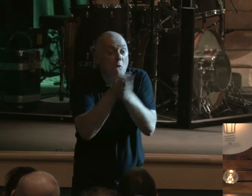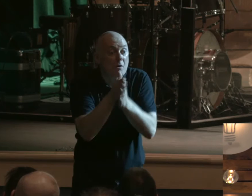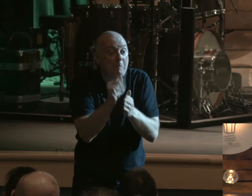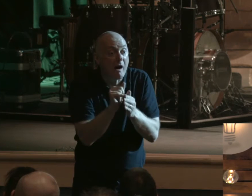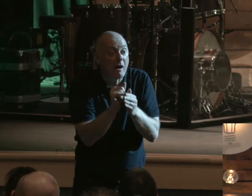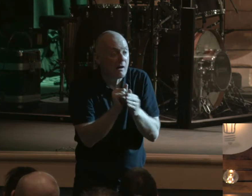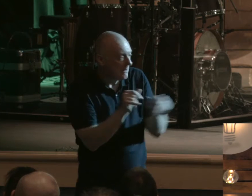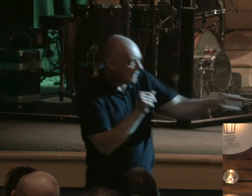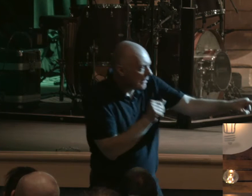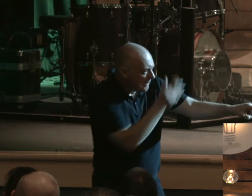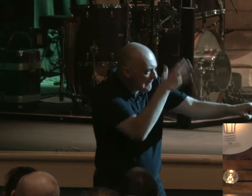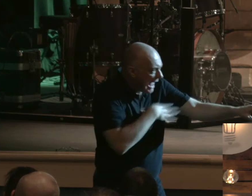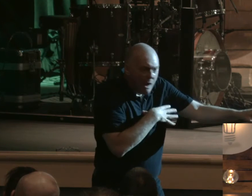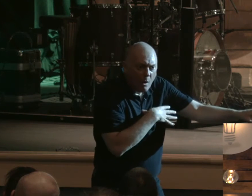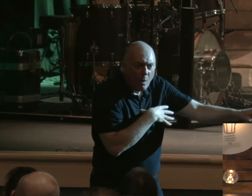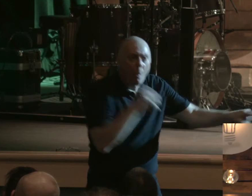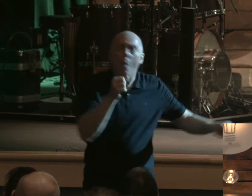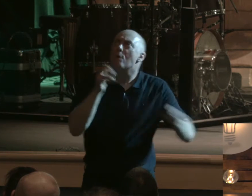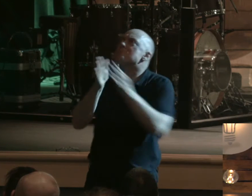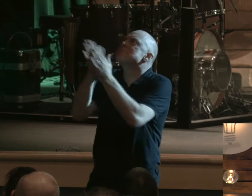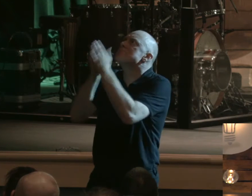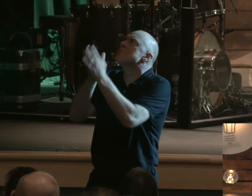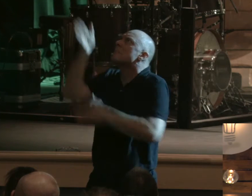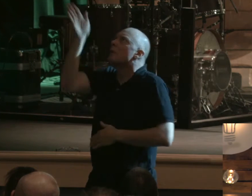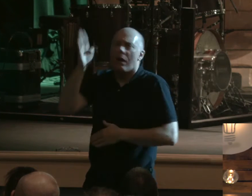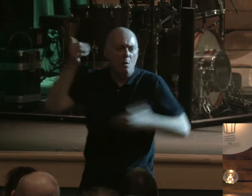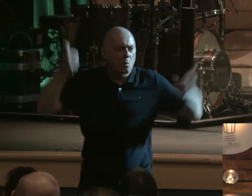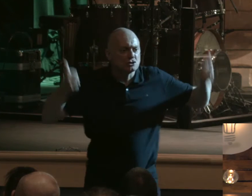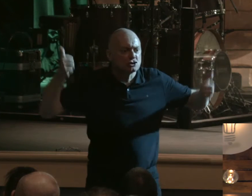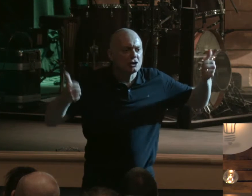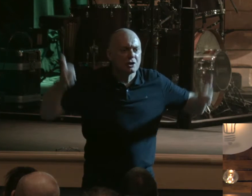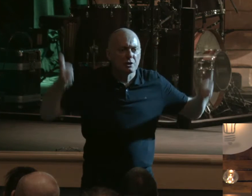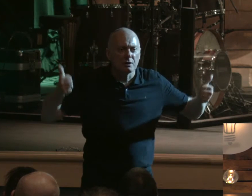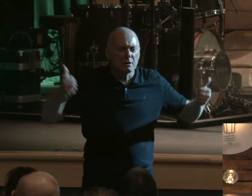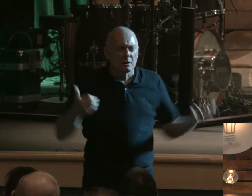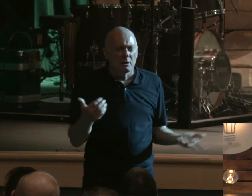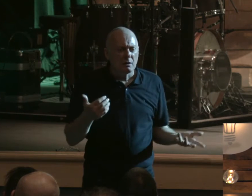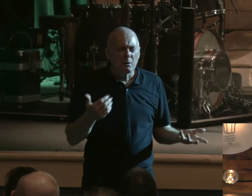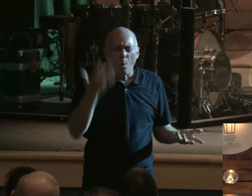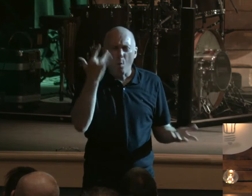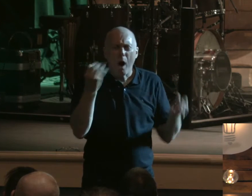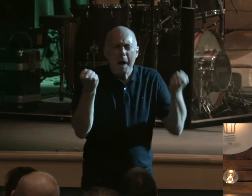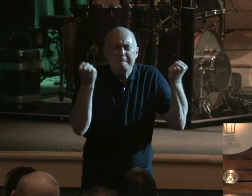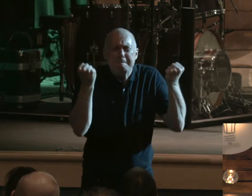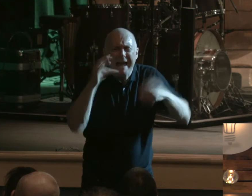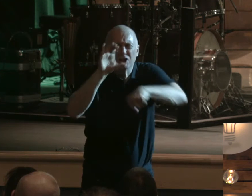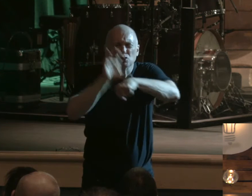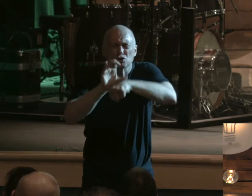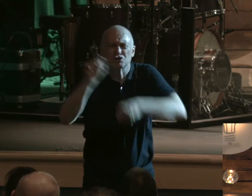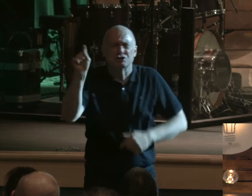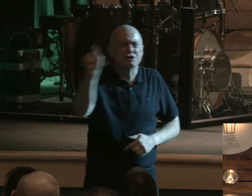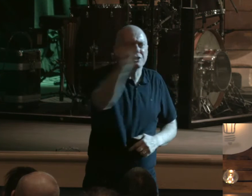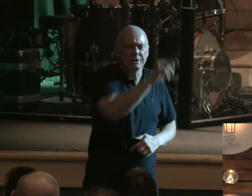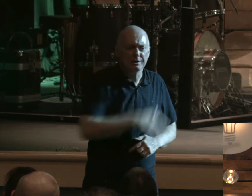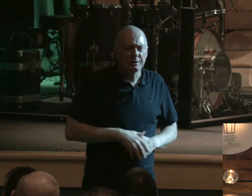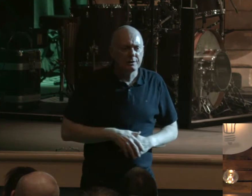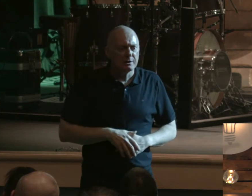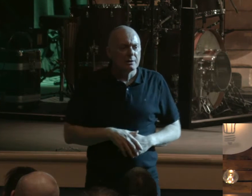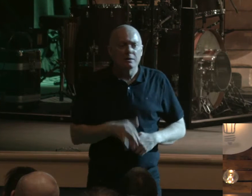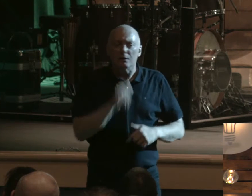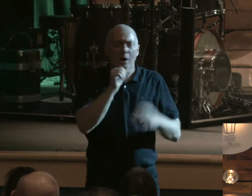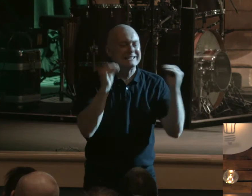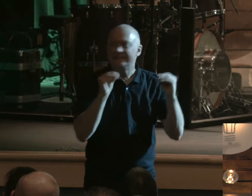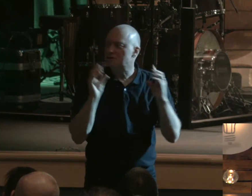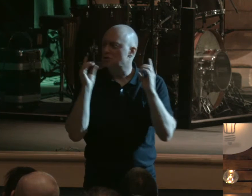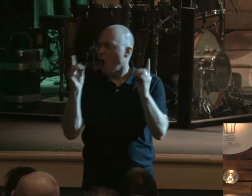fear of man, or are we motivated by the fear of God? Tell me, why are so many churches taking the edge off certain